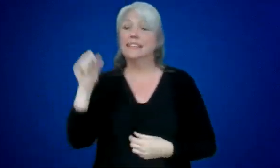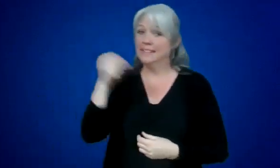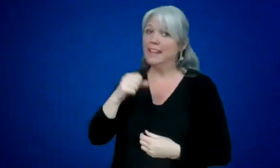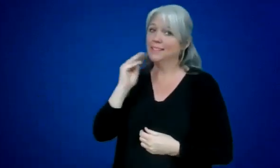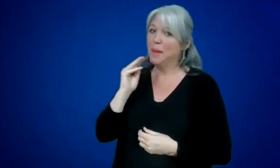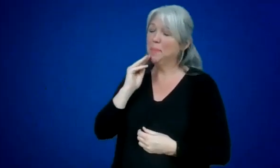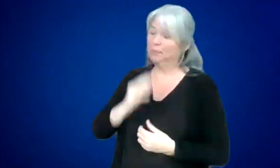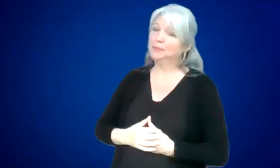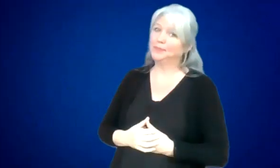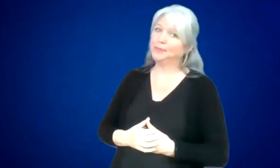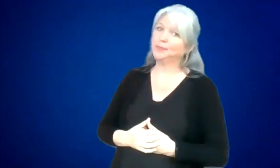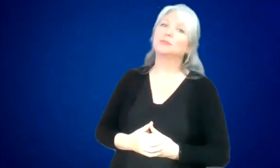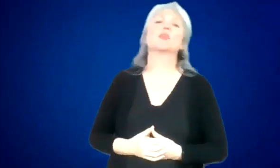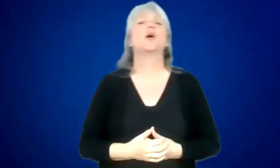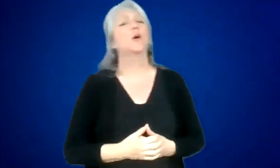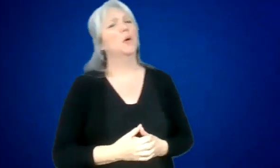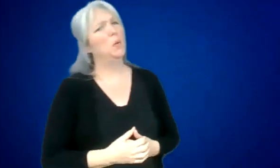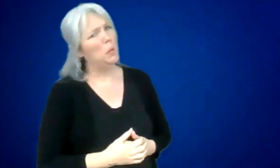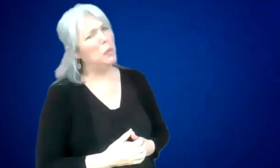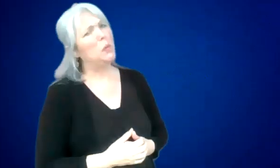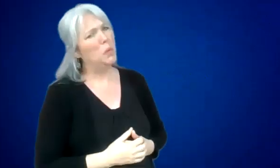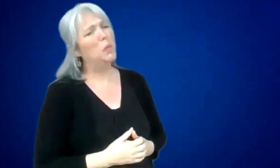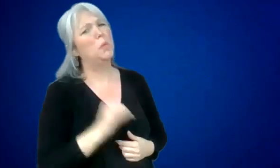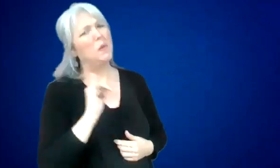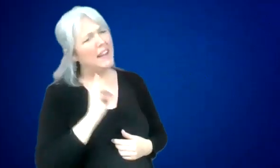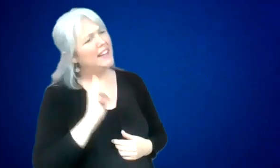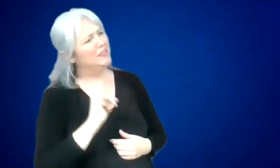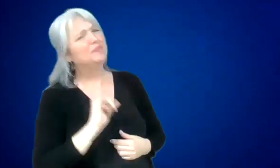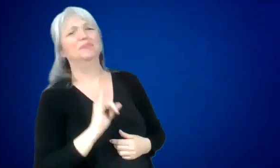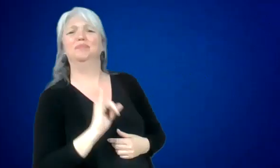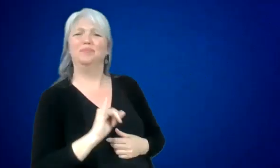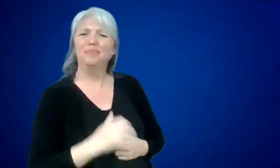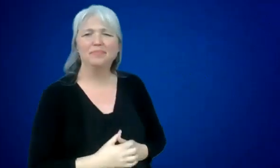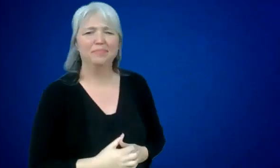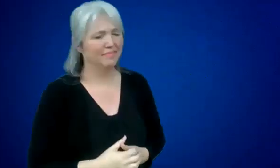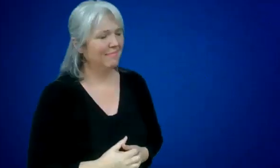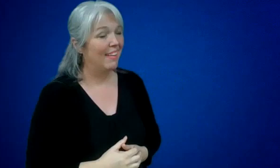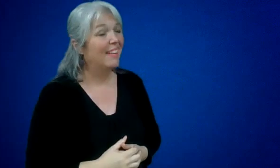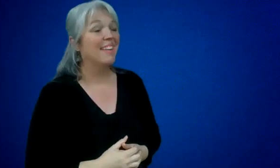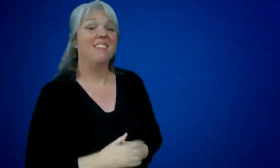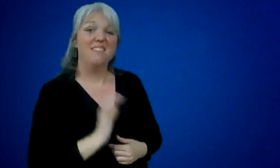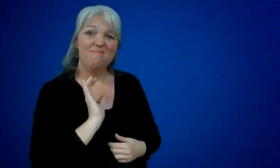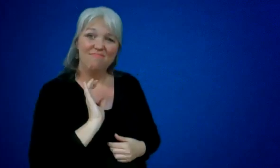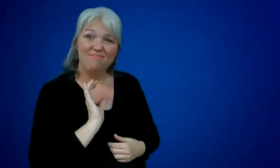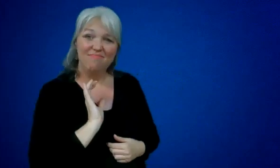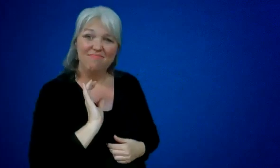I said. "Ooh-wee," she said. That takes the strange